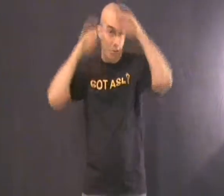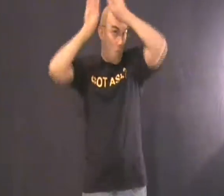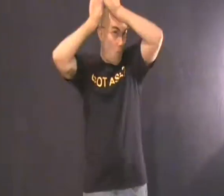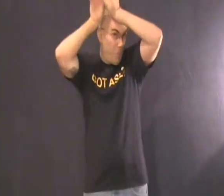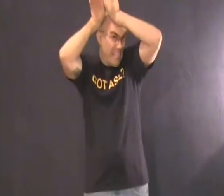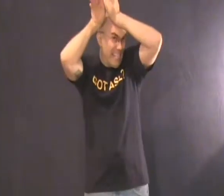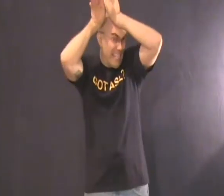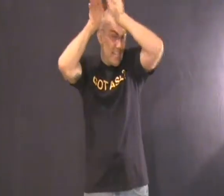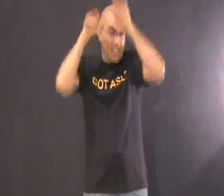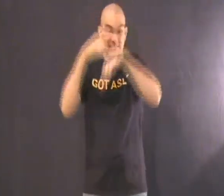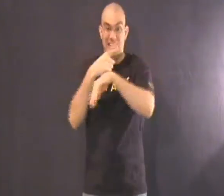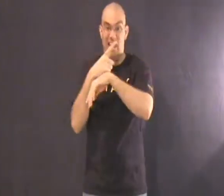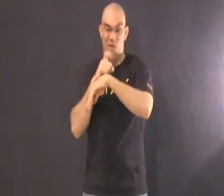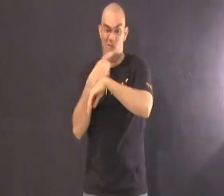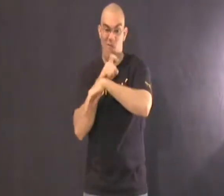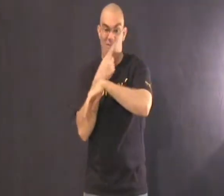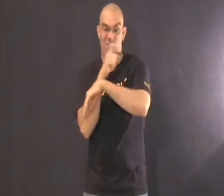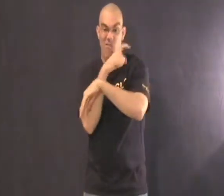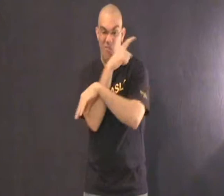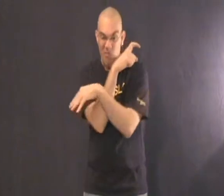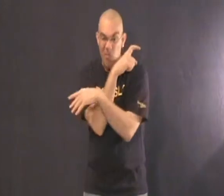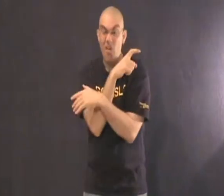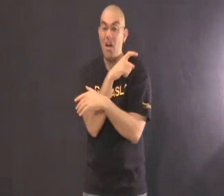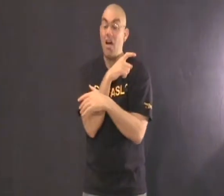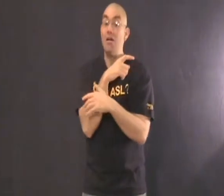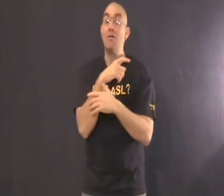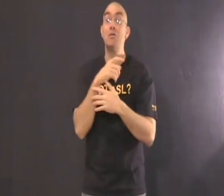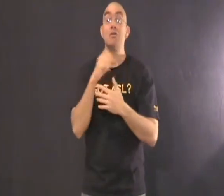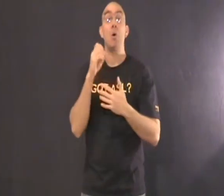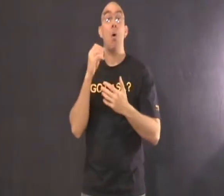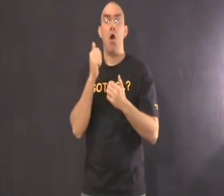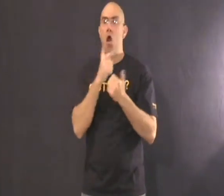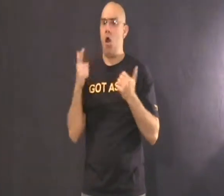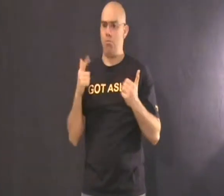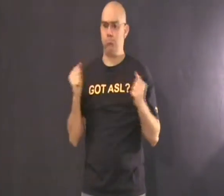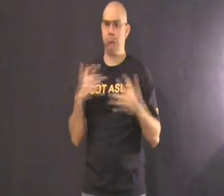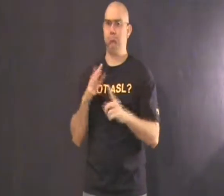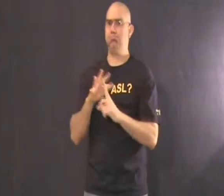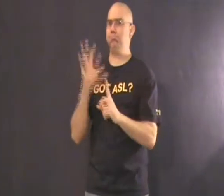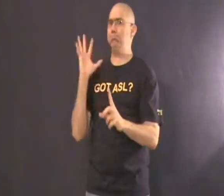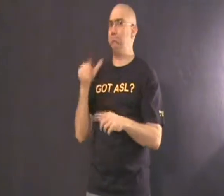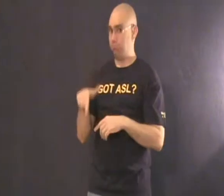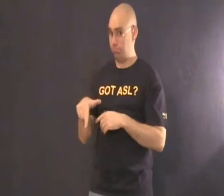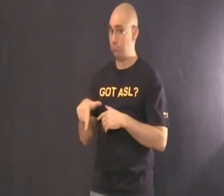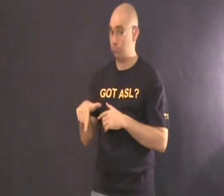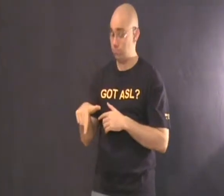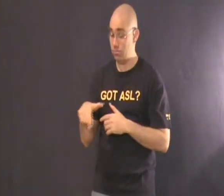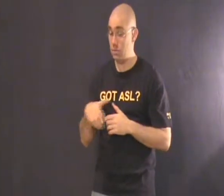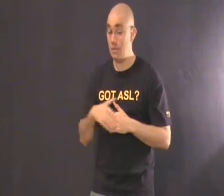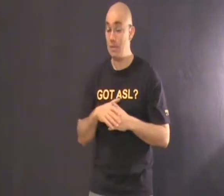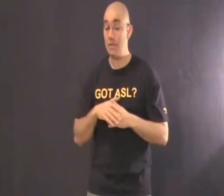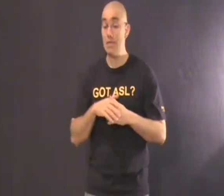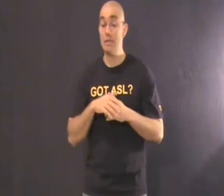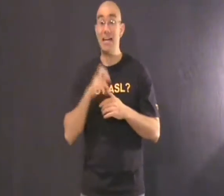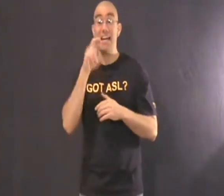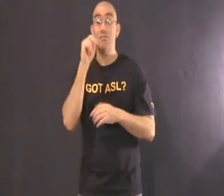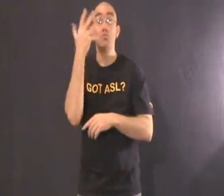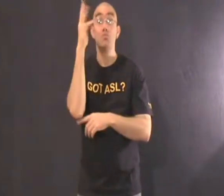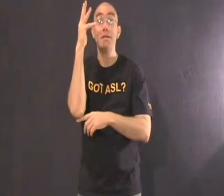face, fangs hanging out the side, his ears were torn, his tail was broken. Nobody